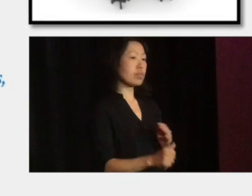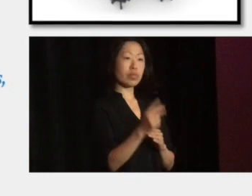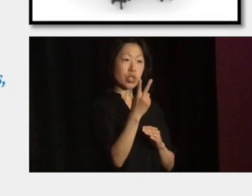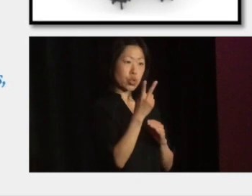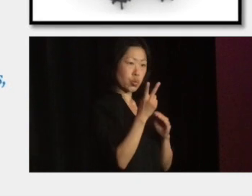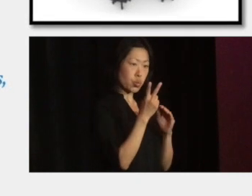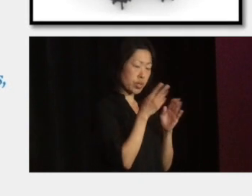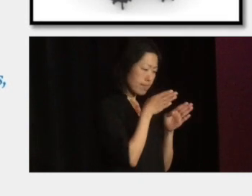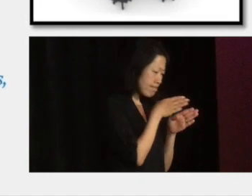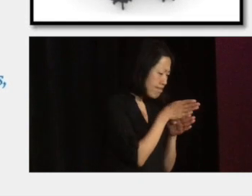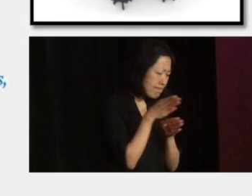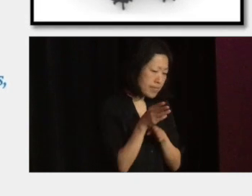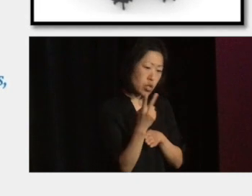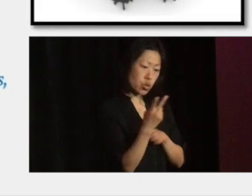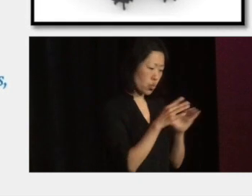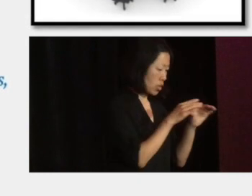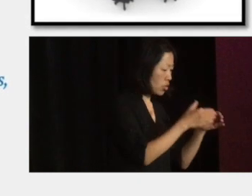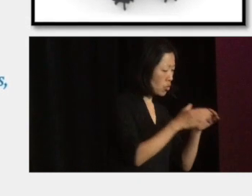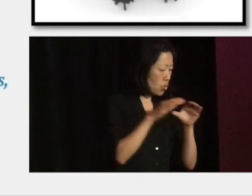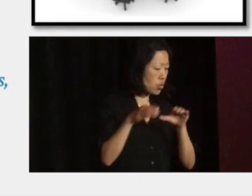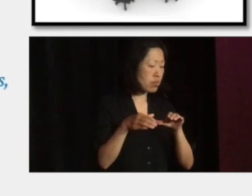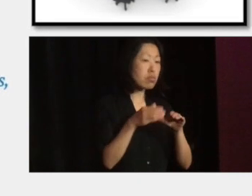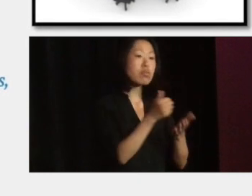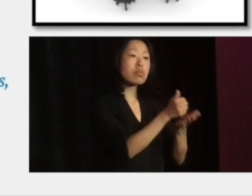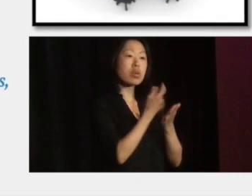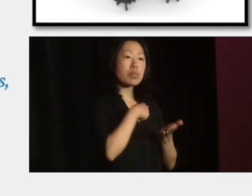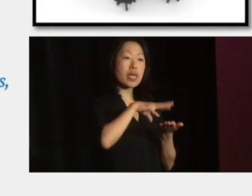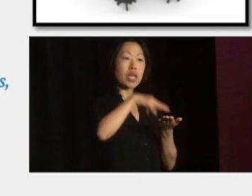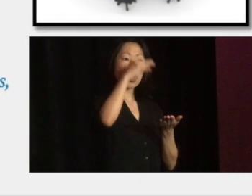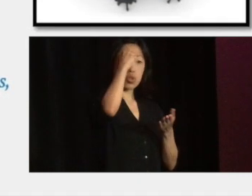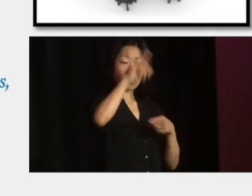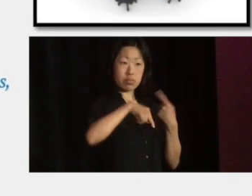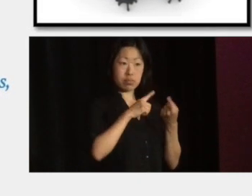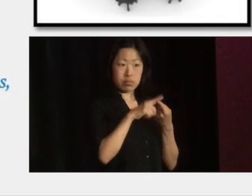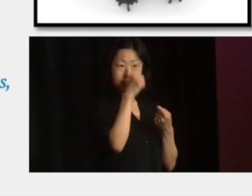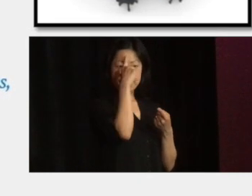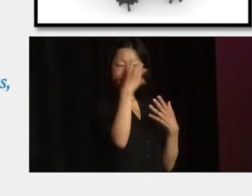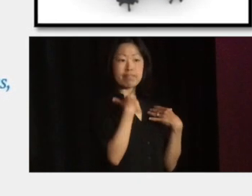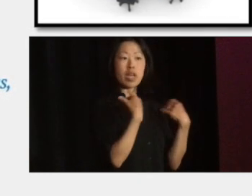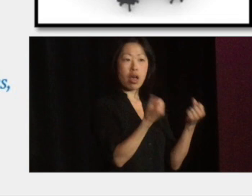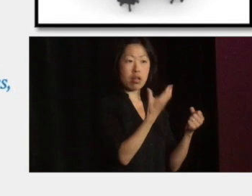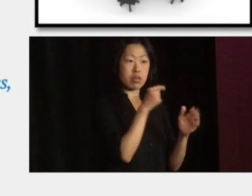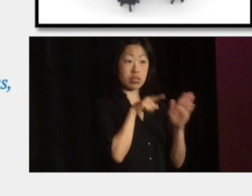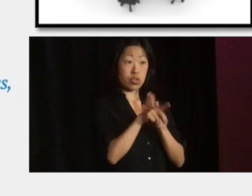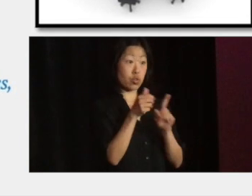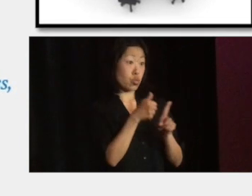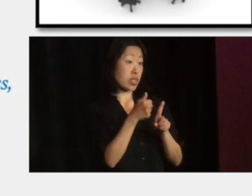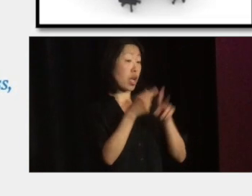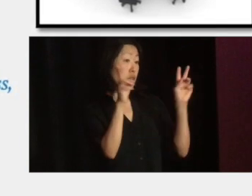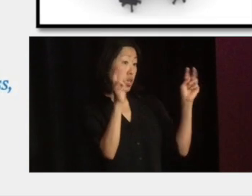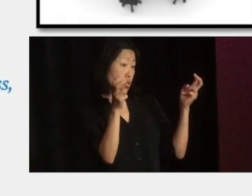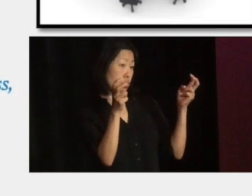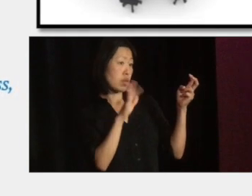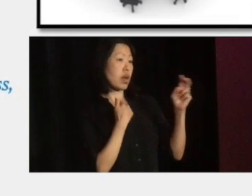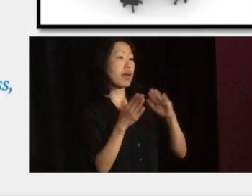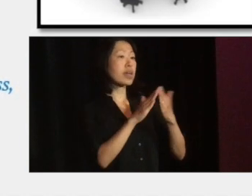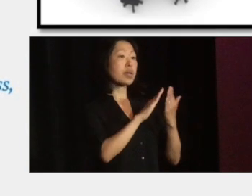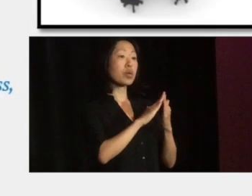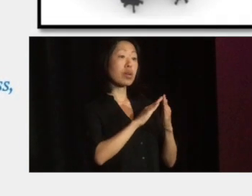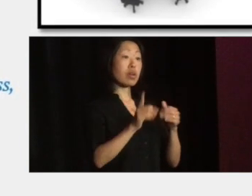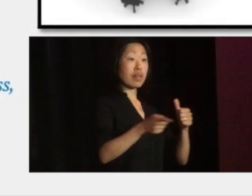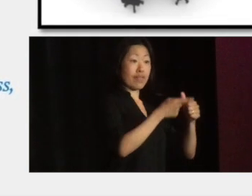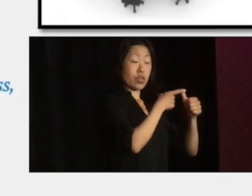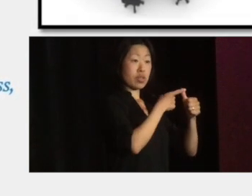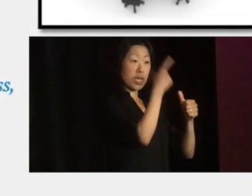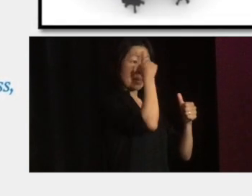groups to help us kind of familiarize us a little bit more with what is the state of mental health and suicide issues in the community. The first was a group of mental